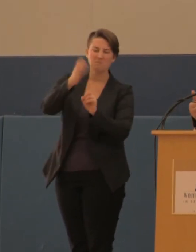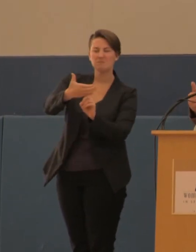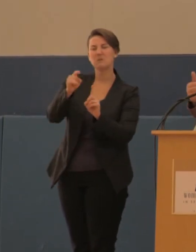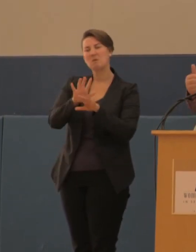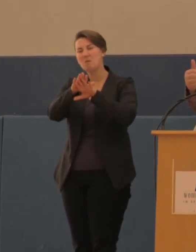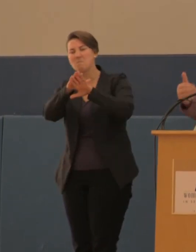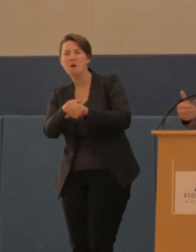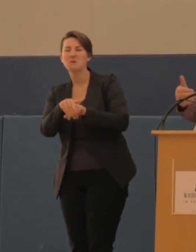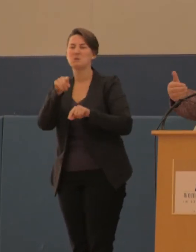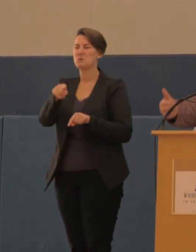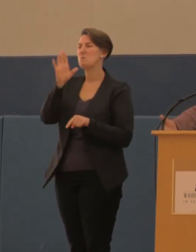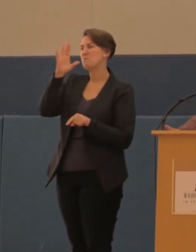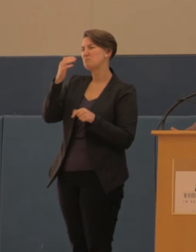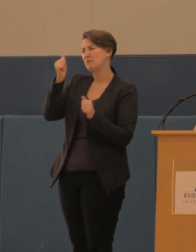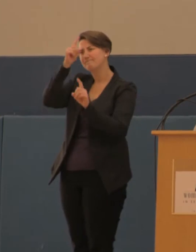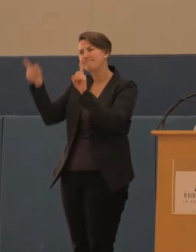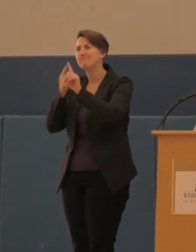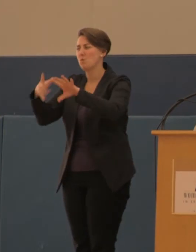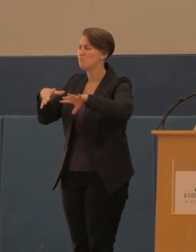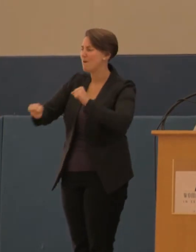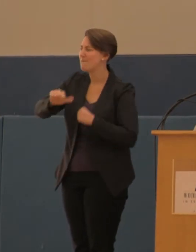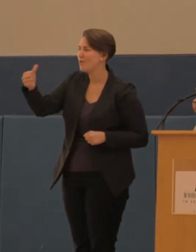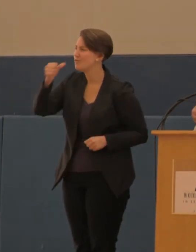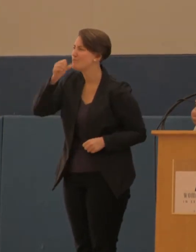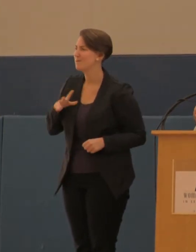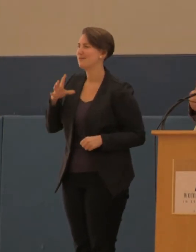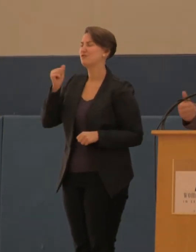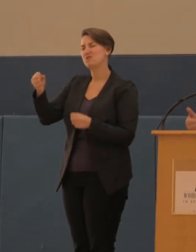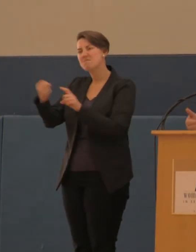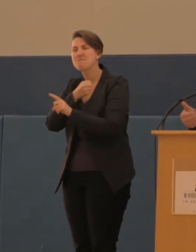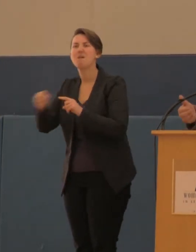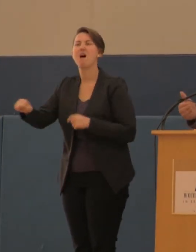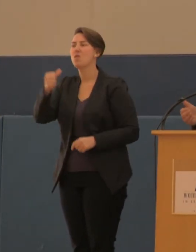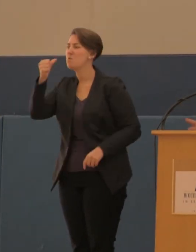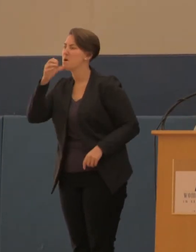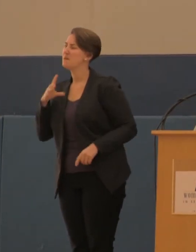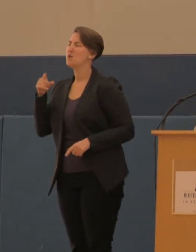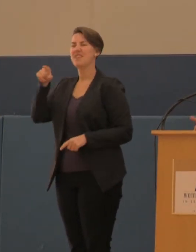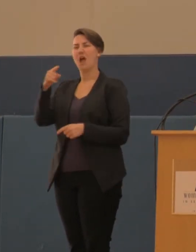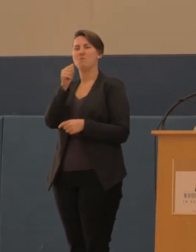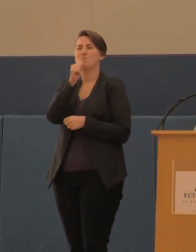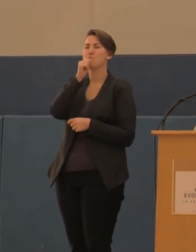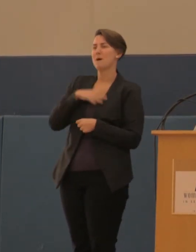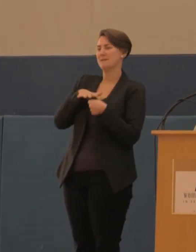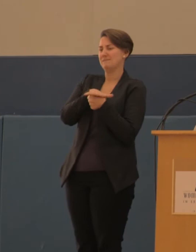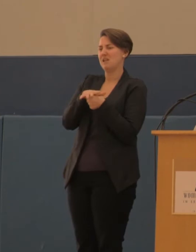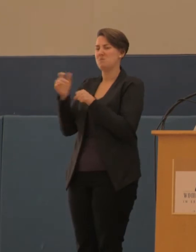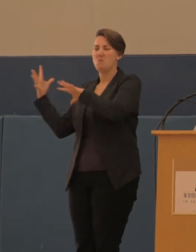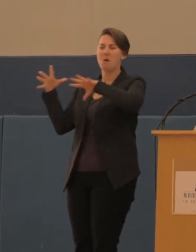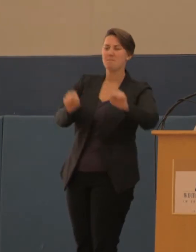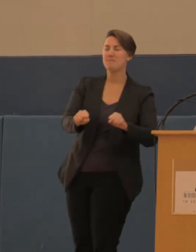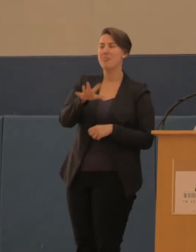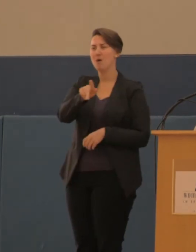to rape and assault other women, that we are robbing women of their private spaces, personal